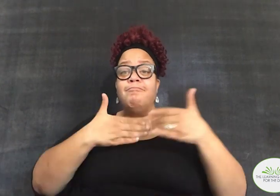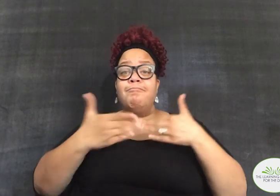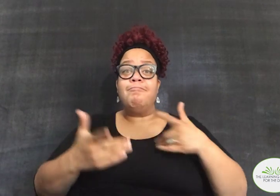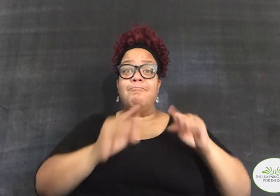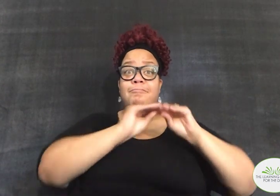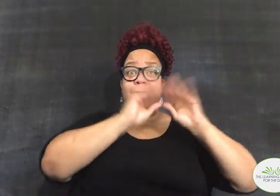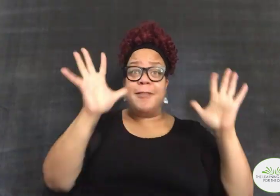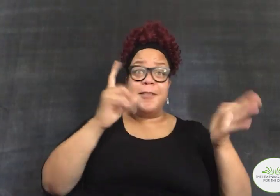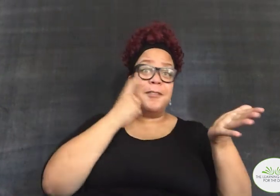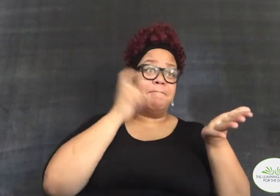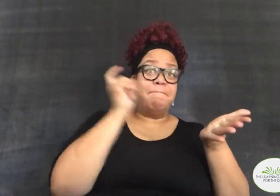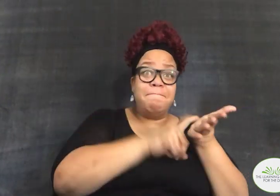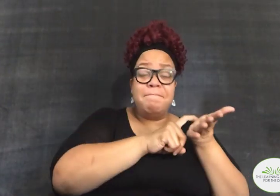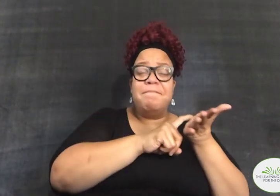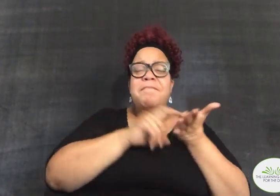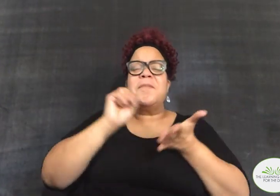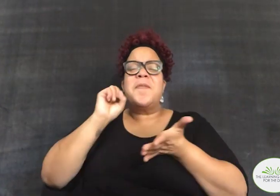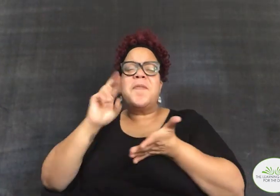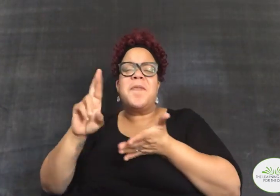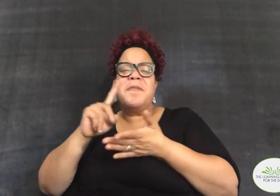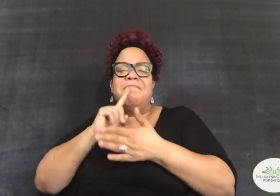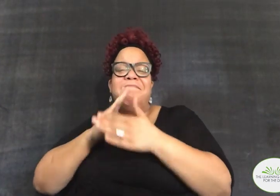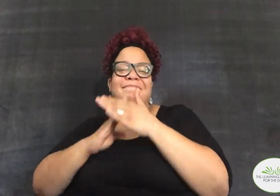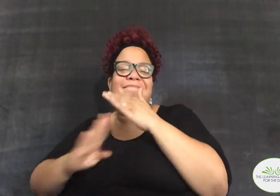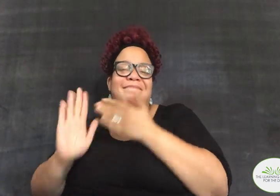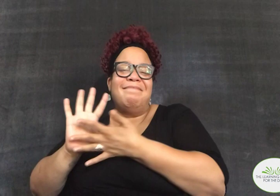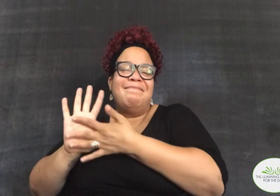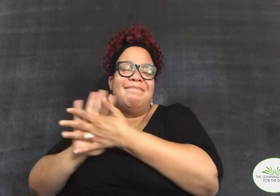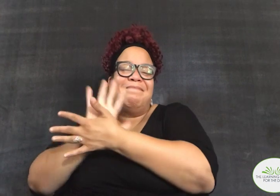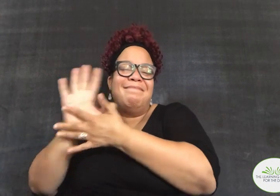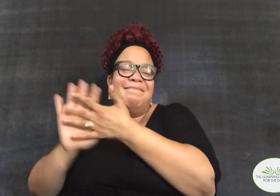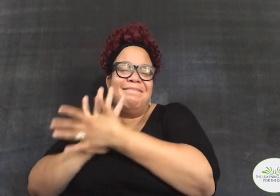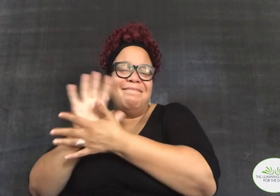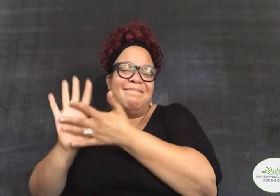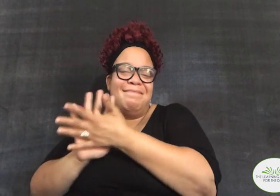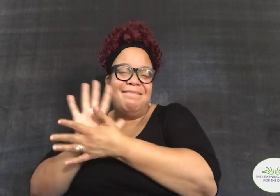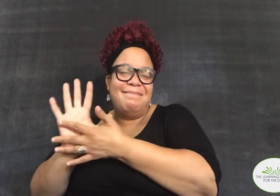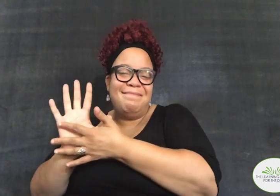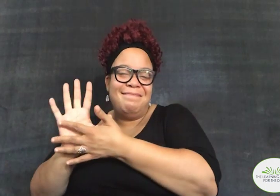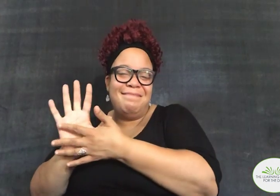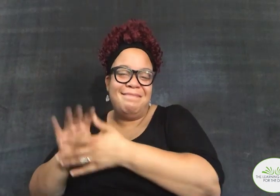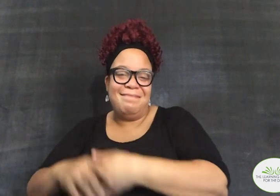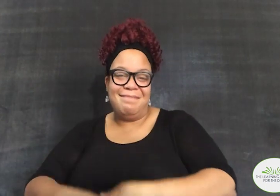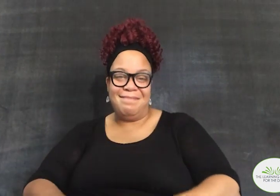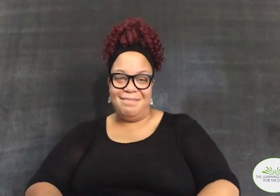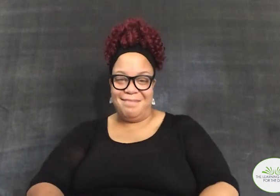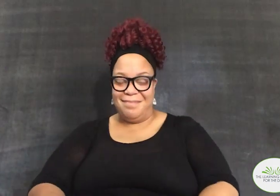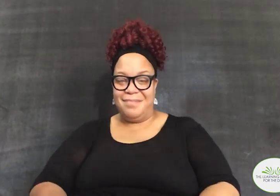forms. It is still called racism, whether intentional or